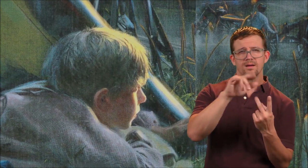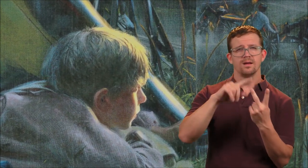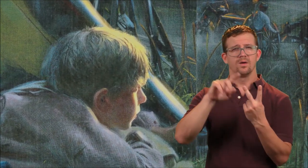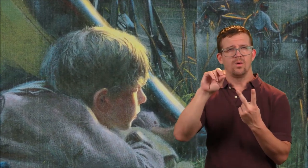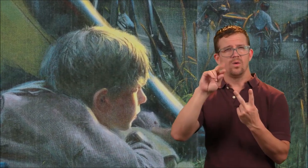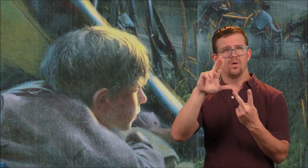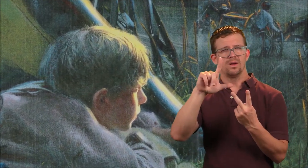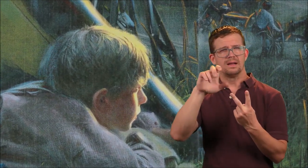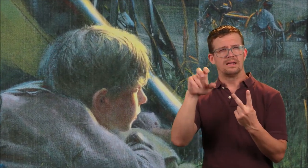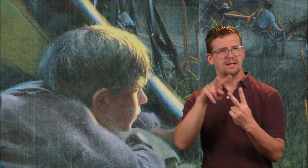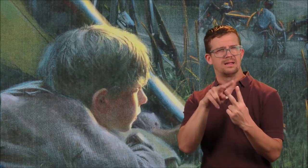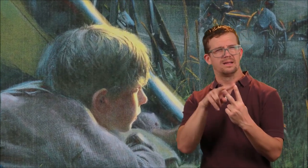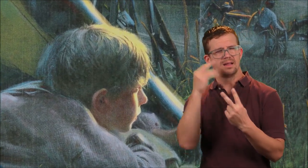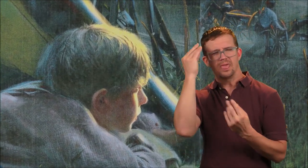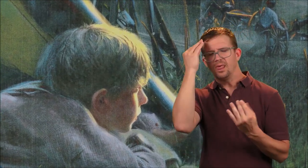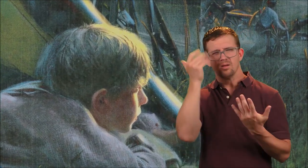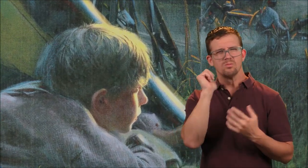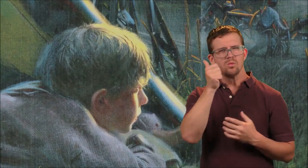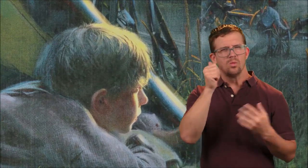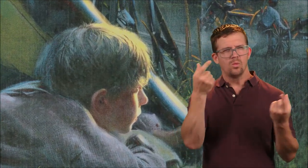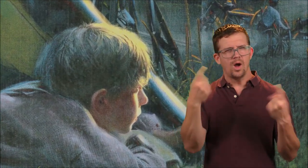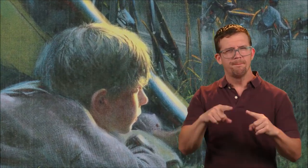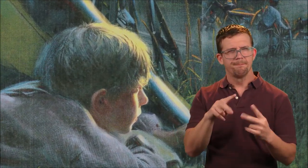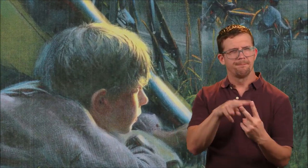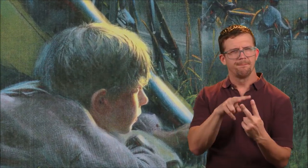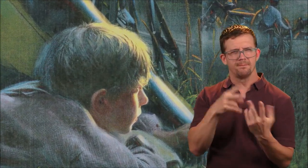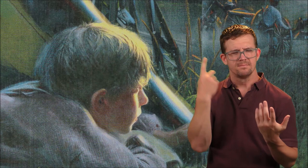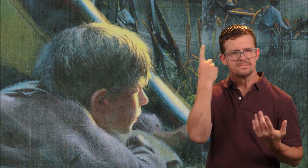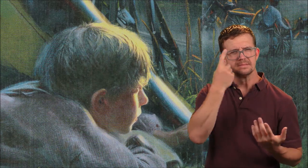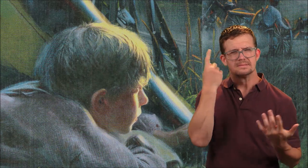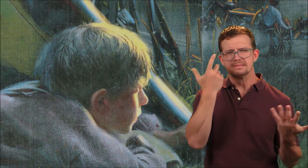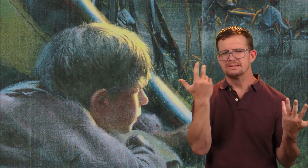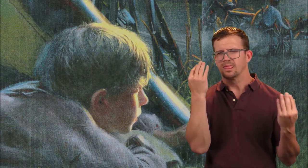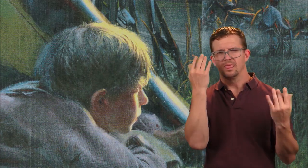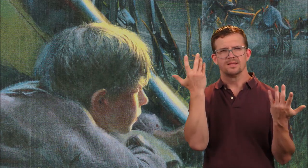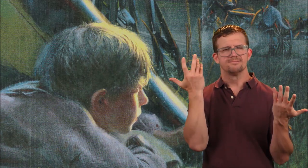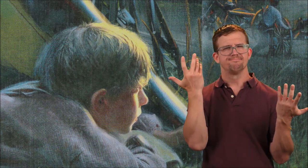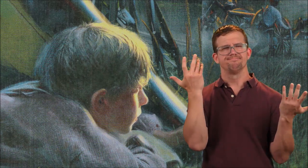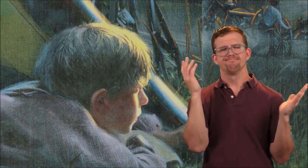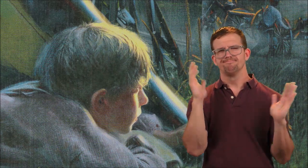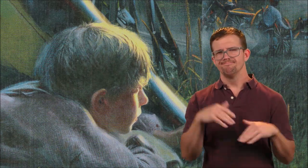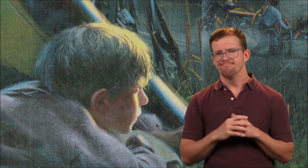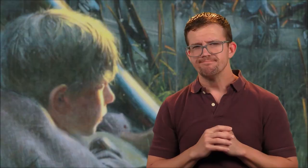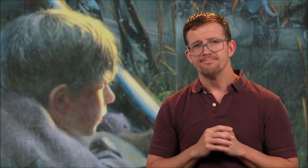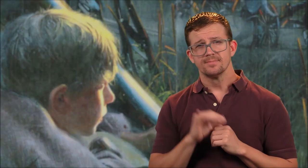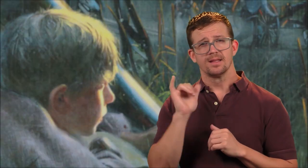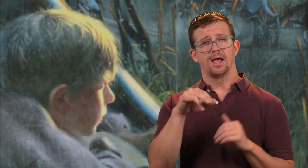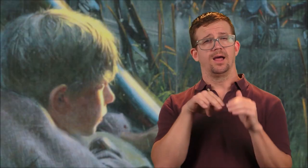He kept thinking about Davy and Orly, afraid of what might happen tomorrow.